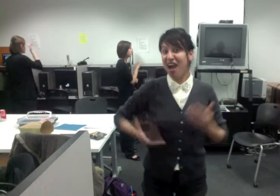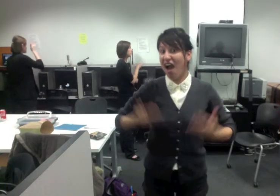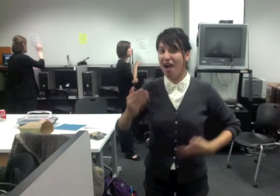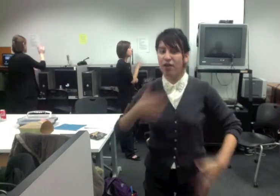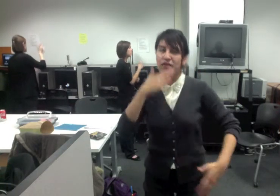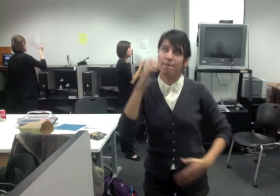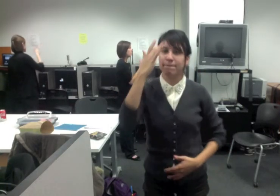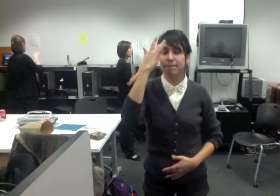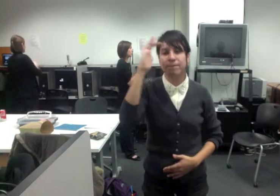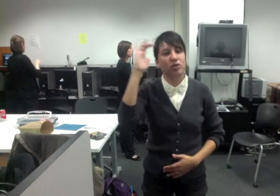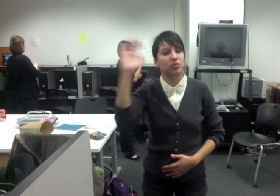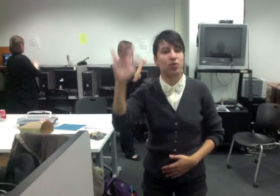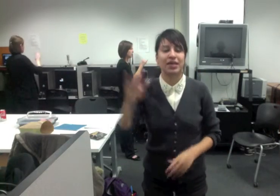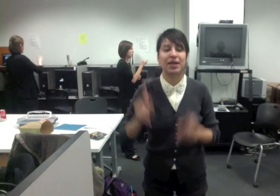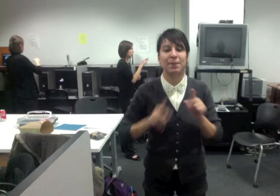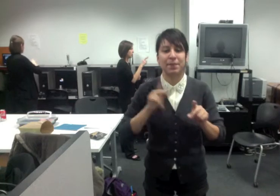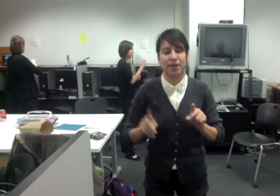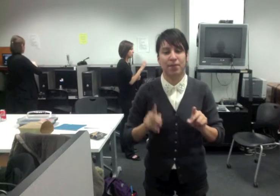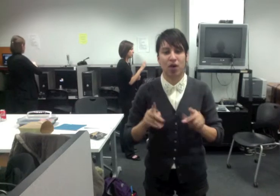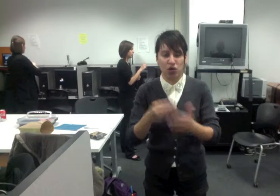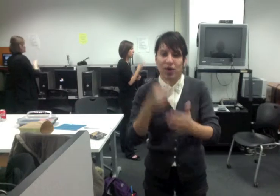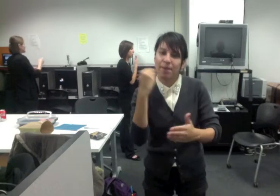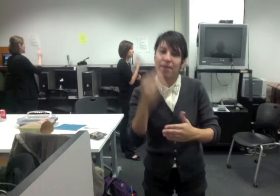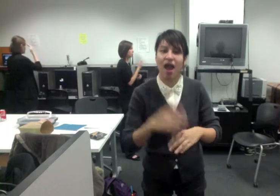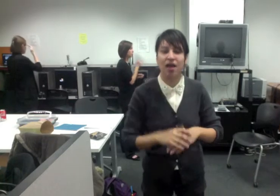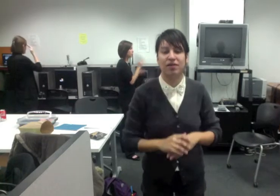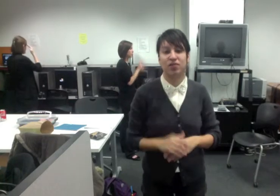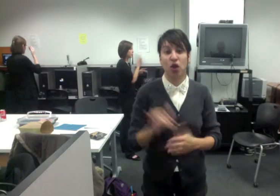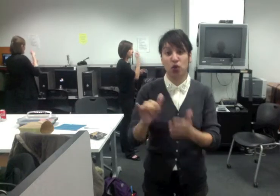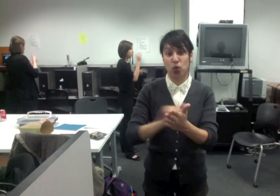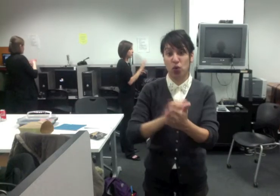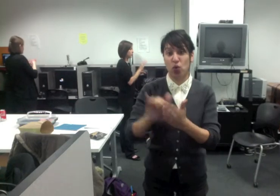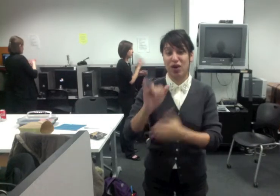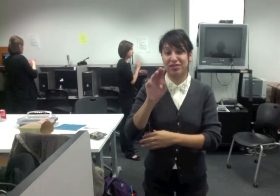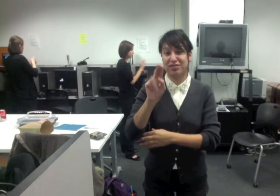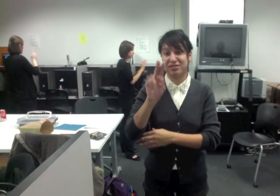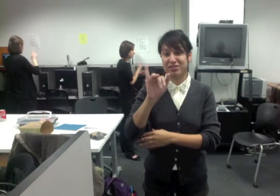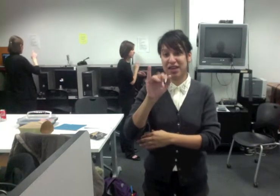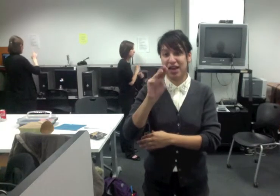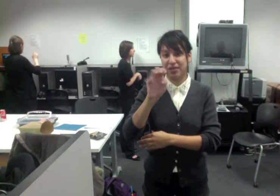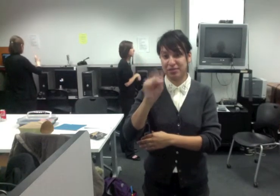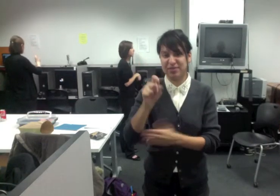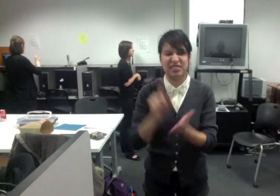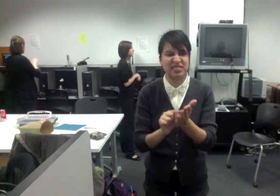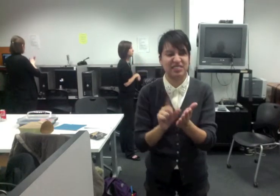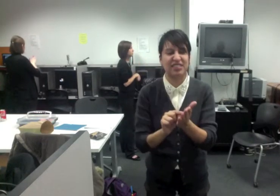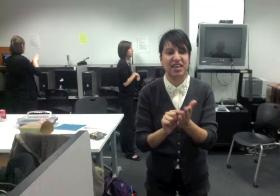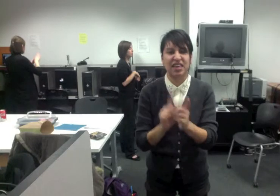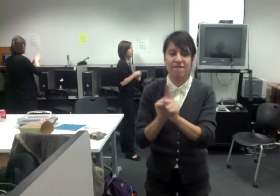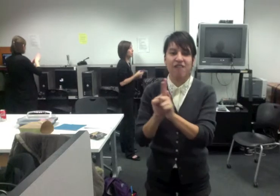market conditions were fantastic. The New York Times followed him around everywhere, and everyone was rooting for Langley. And how come we've never